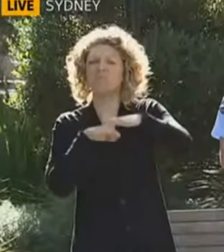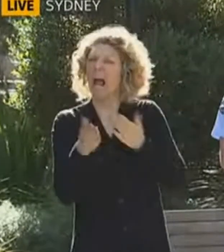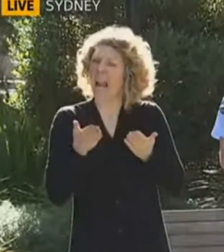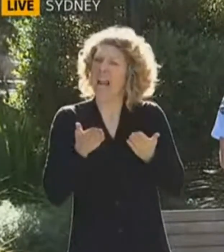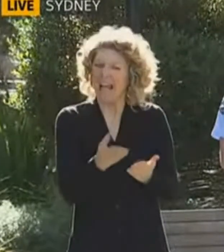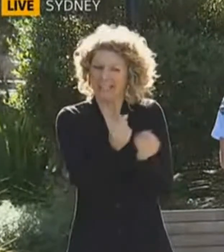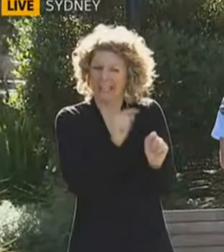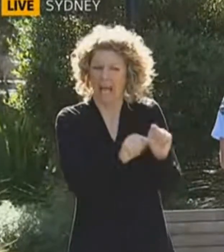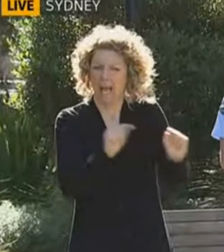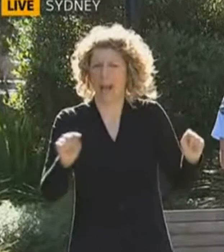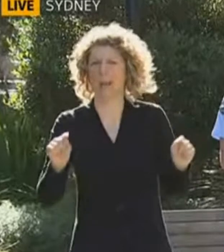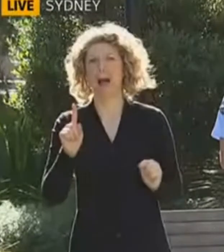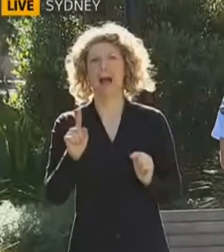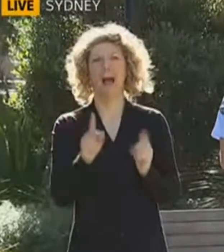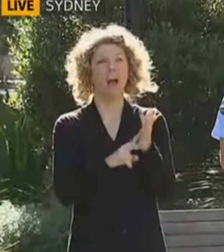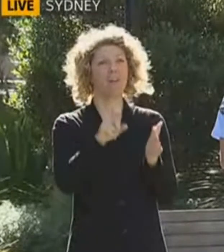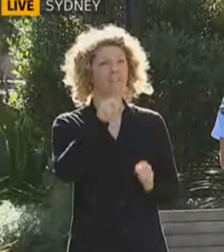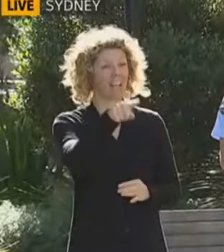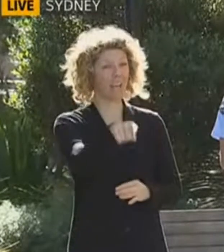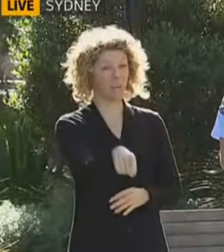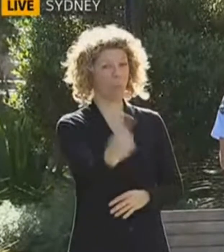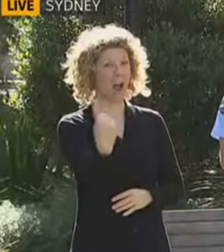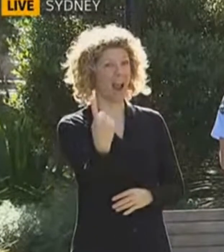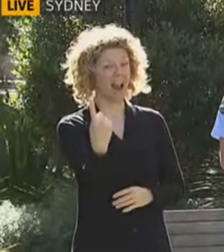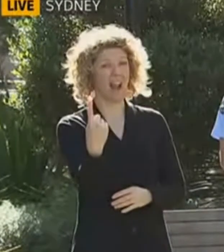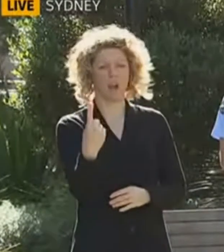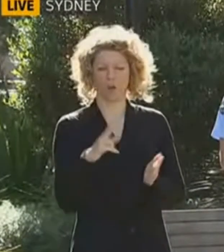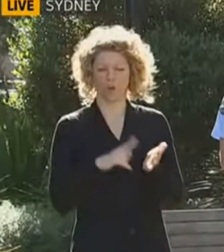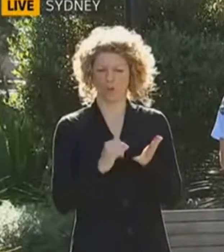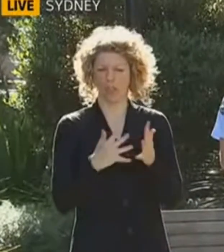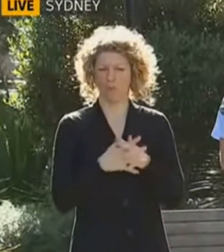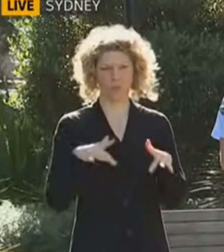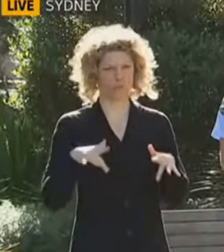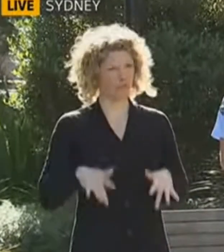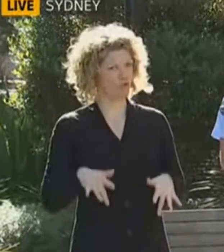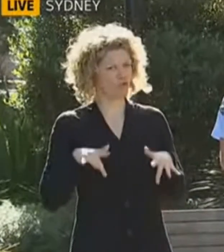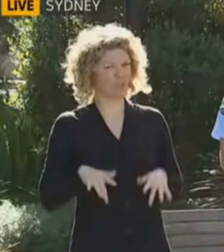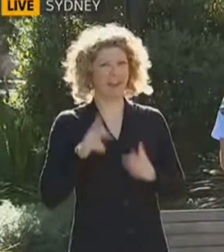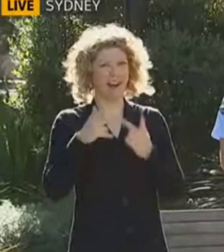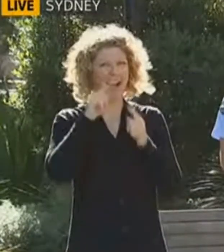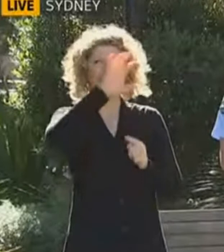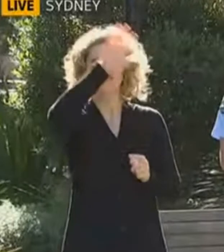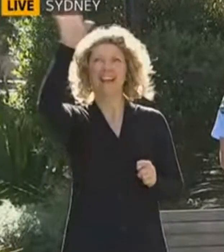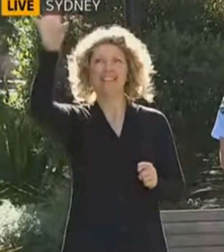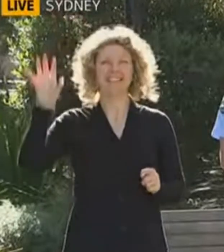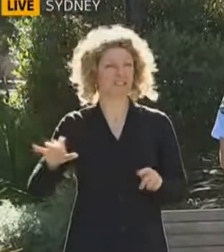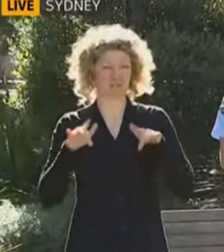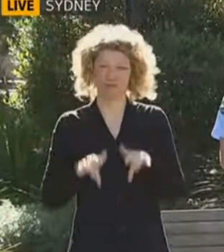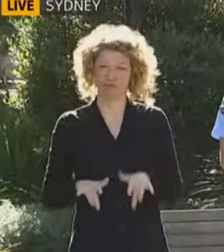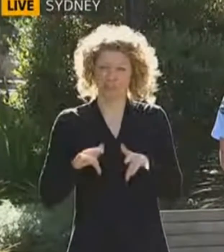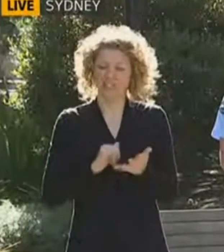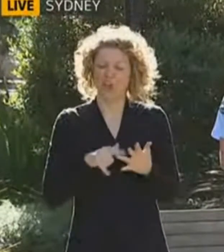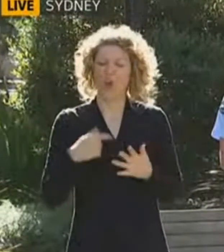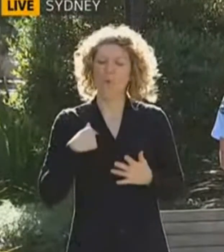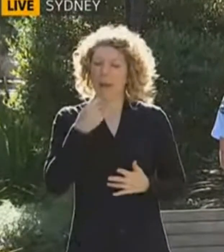is occurring in Victoria has not yet occurred anywhere else in Australia. It's a new part of the pandemic, and as such it requires a new type